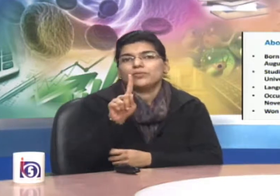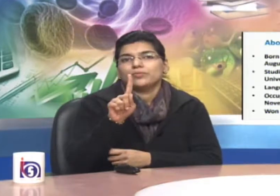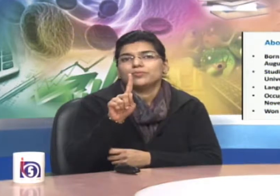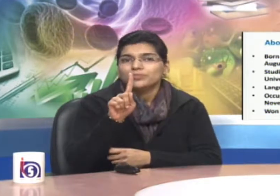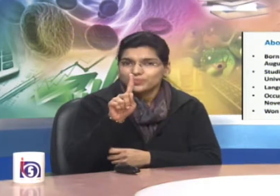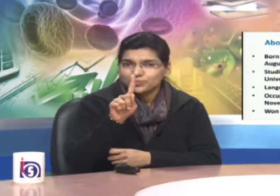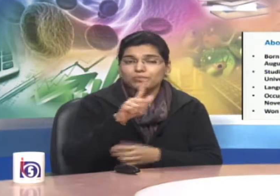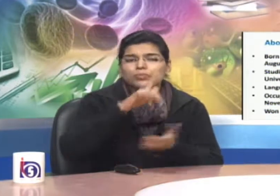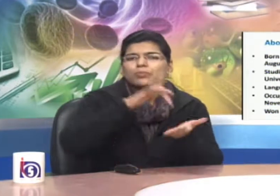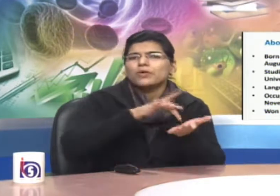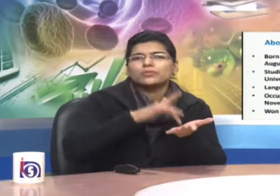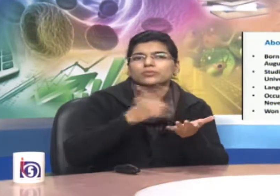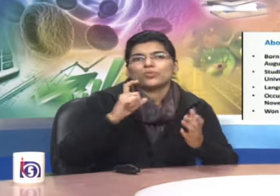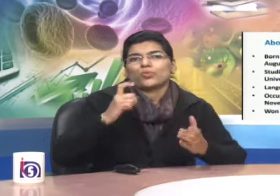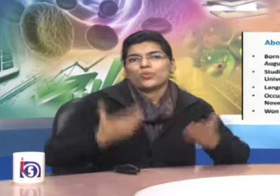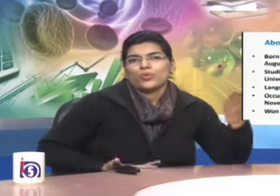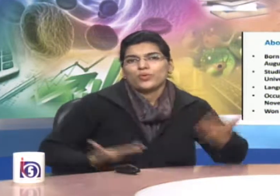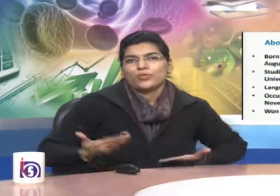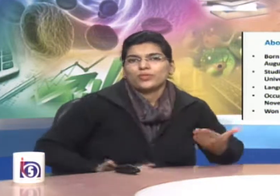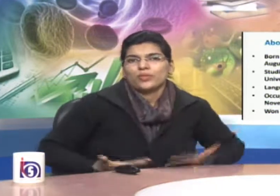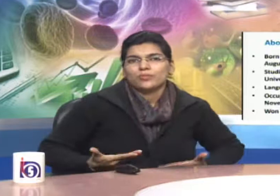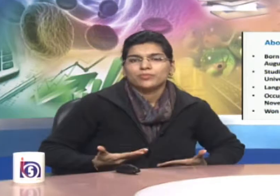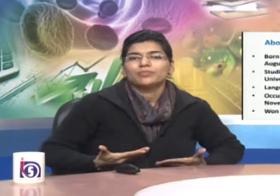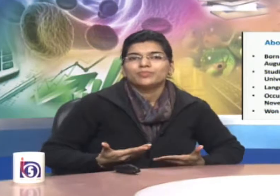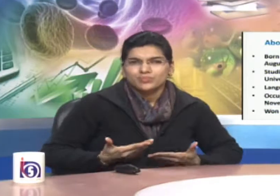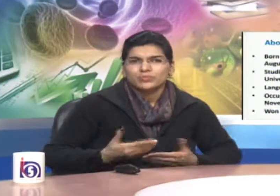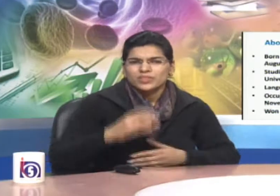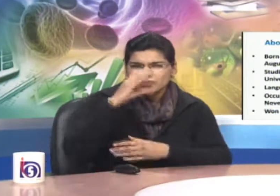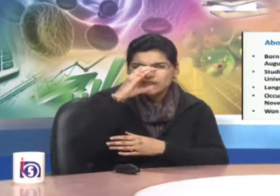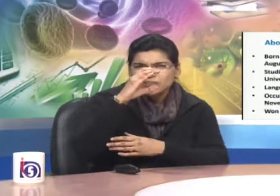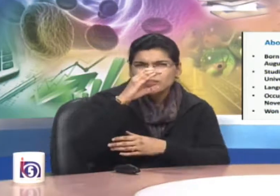1941 in Calcutta.